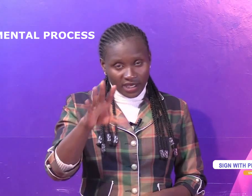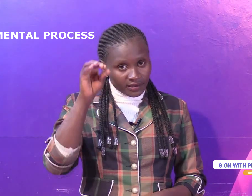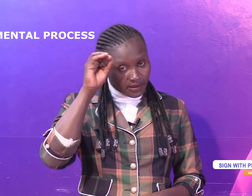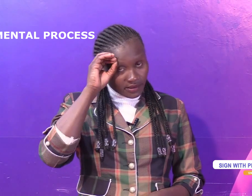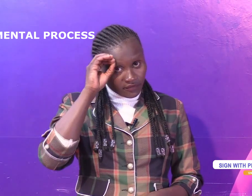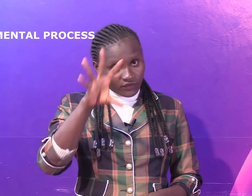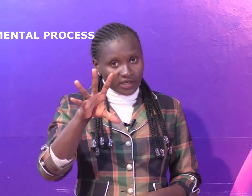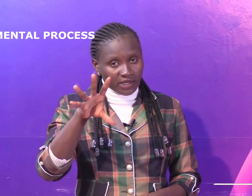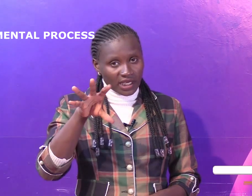very bright.